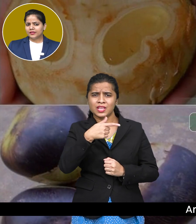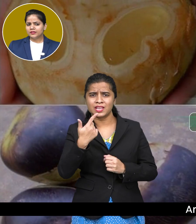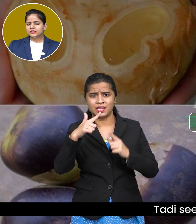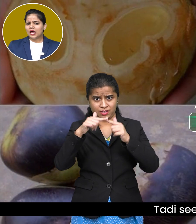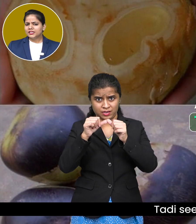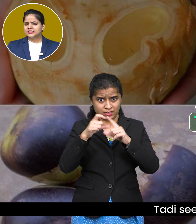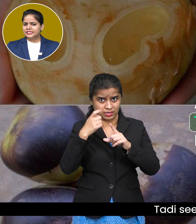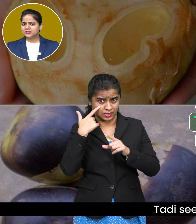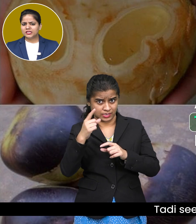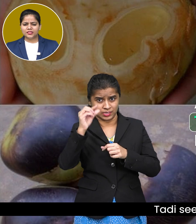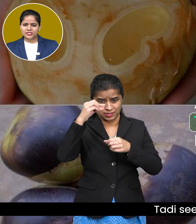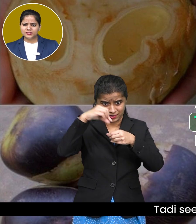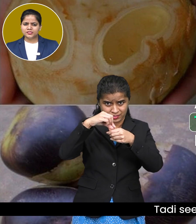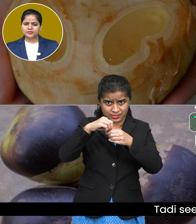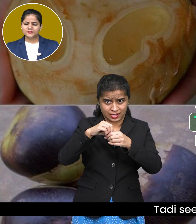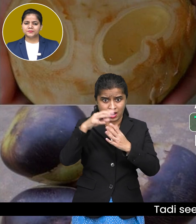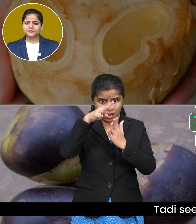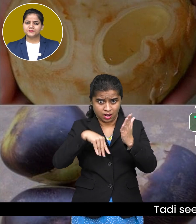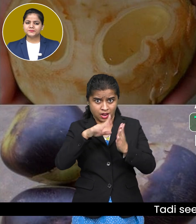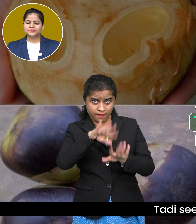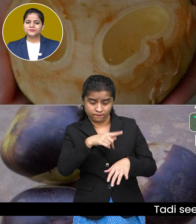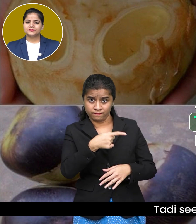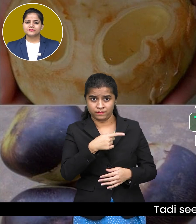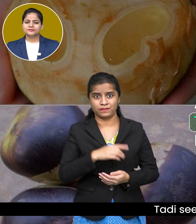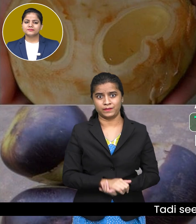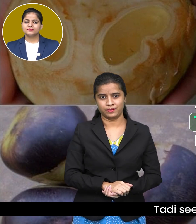Are there tari seeds in the list?